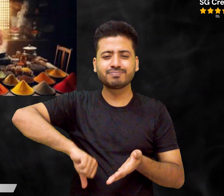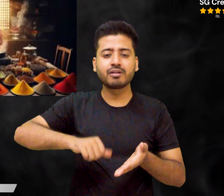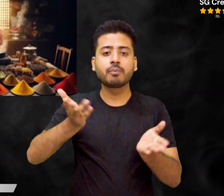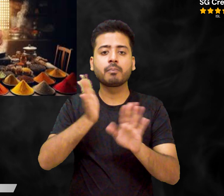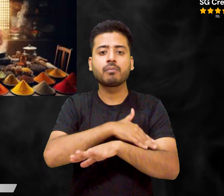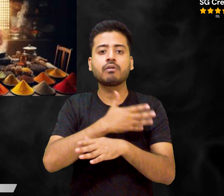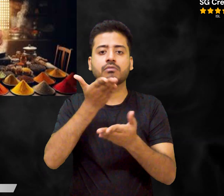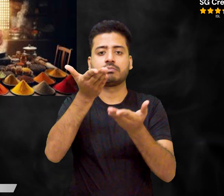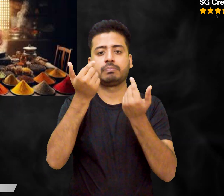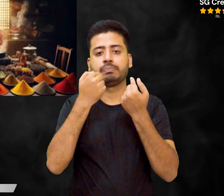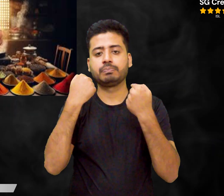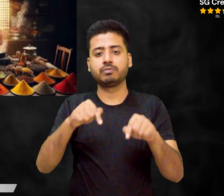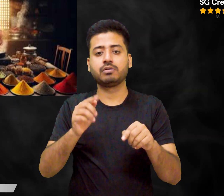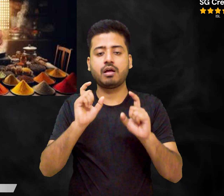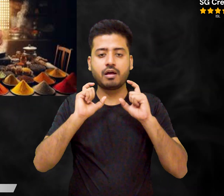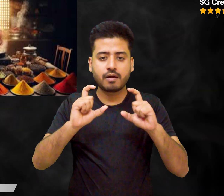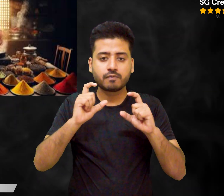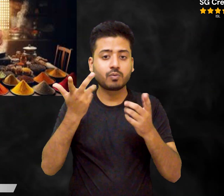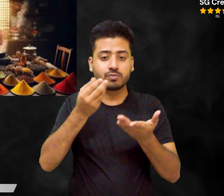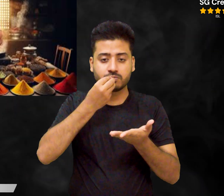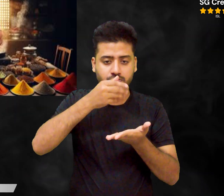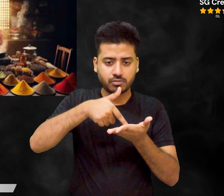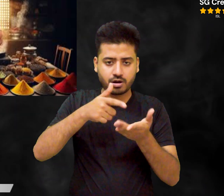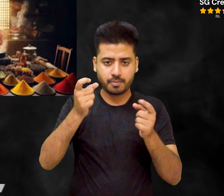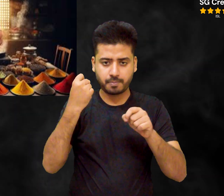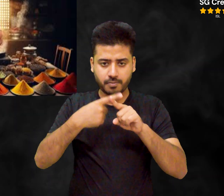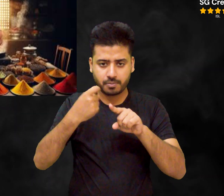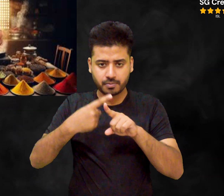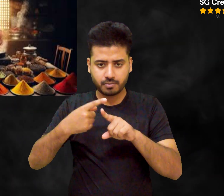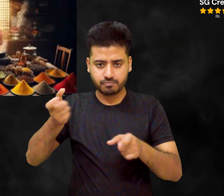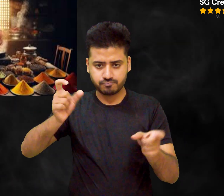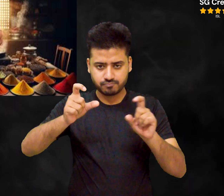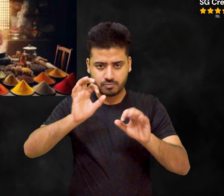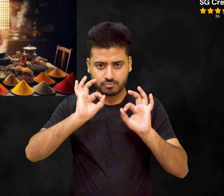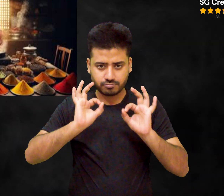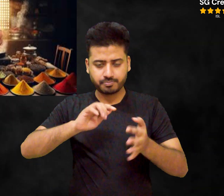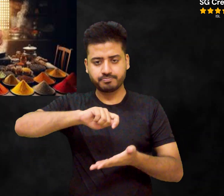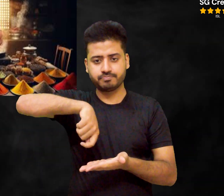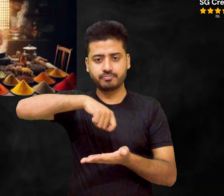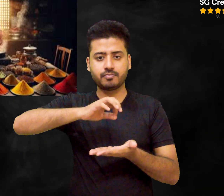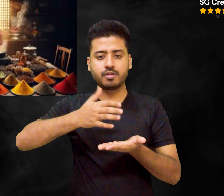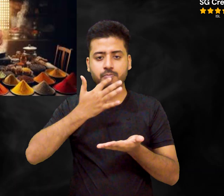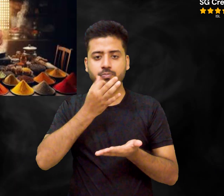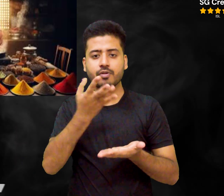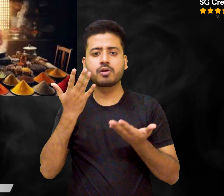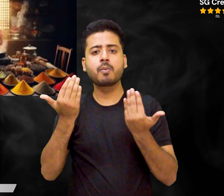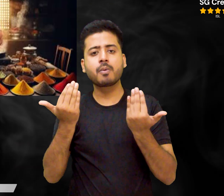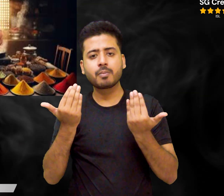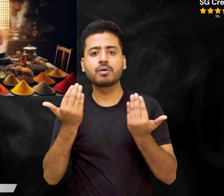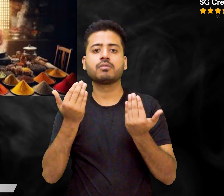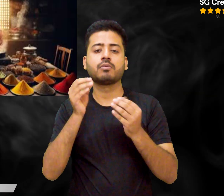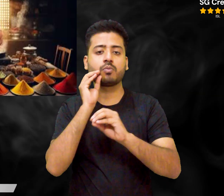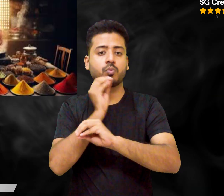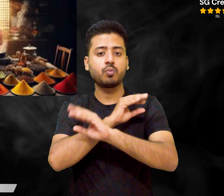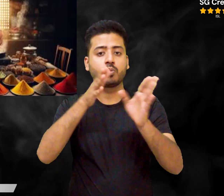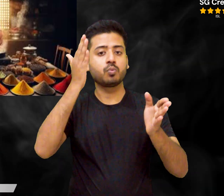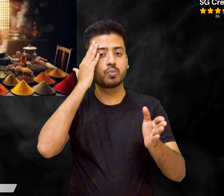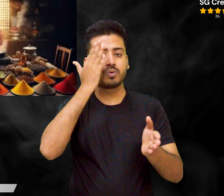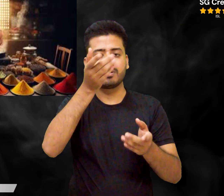Grinding. Spices can be used whole or ground. Grinding spices releases their flavor compounds, and freshly ground spices